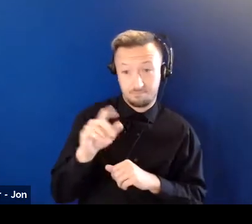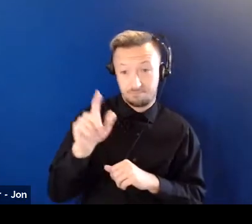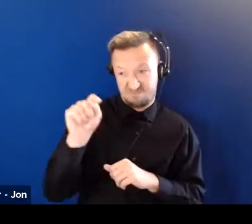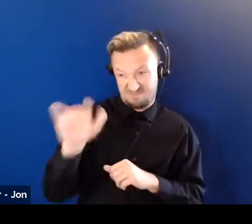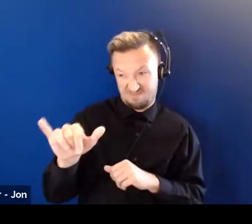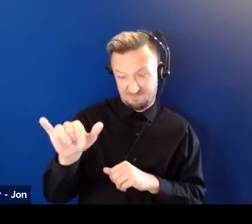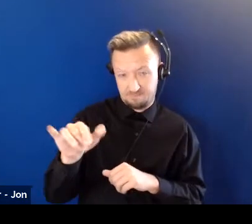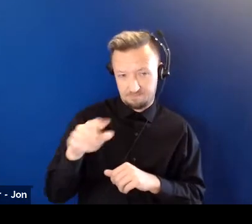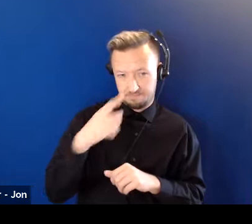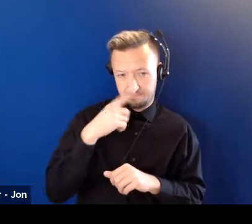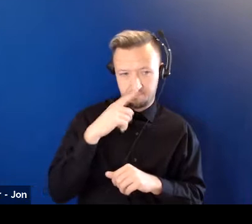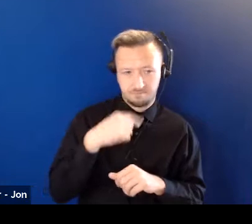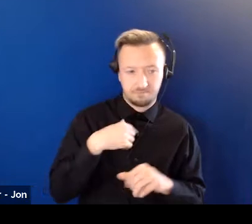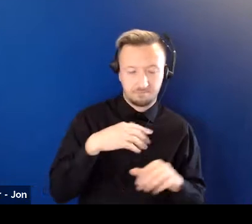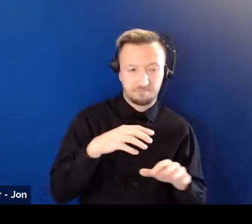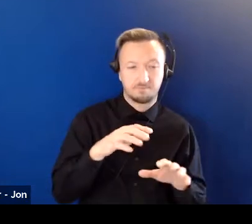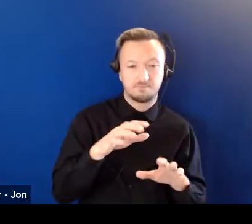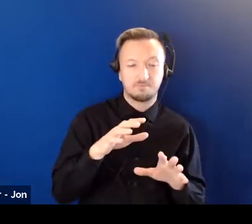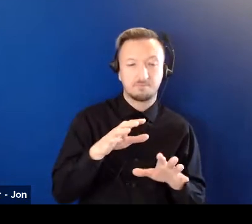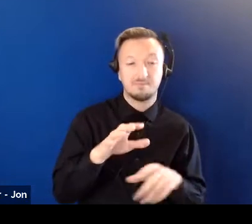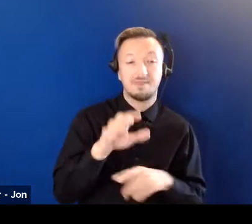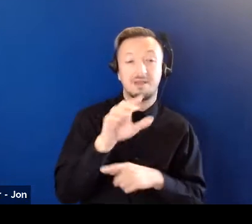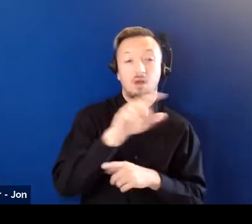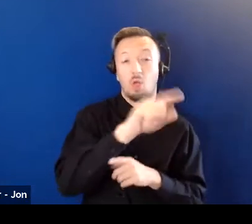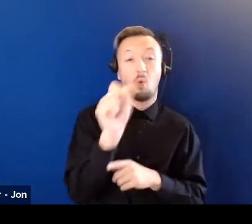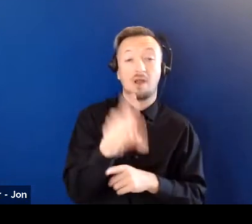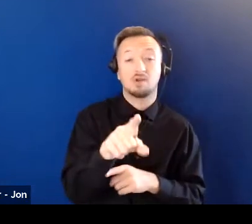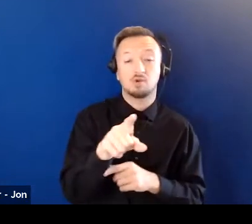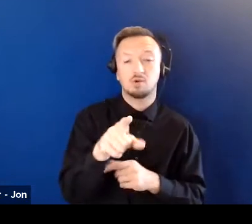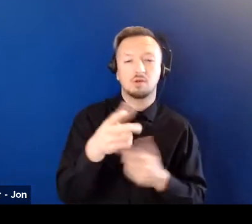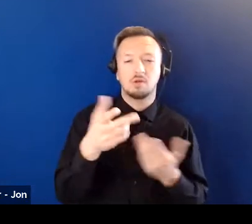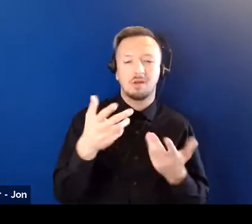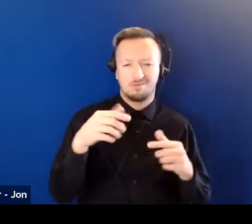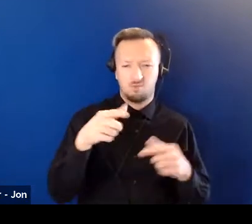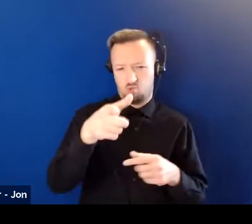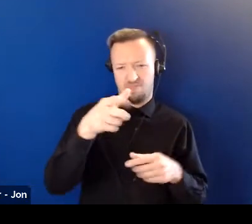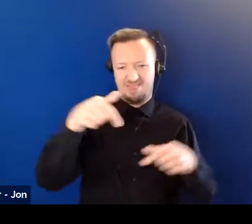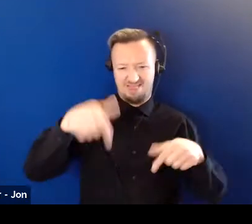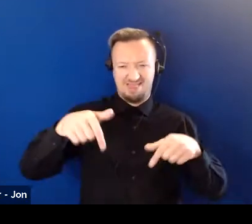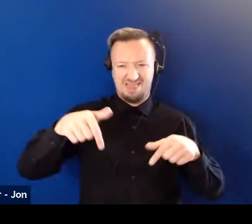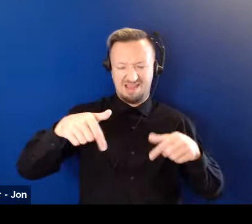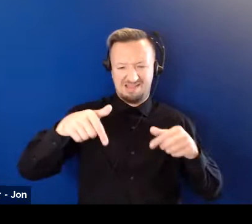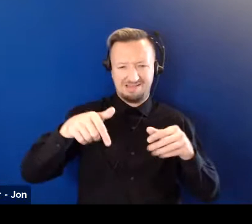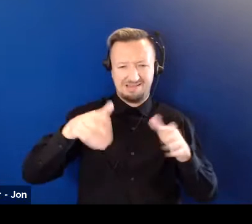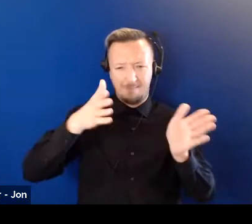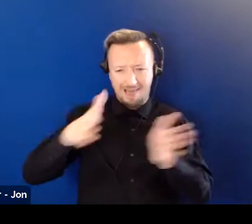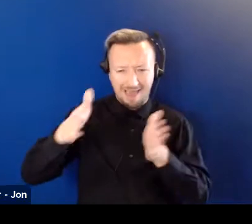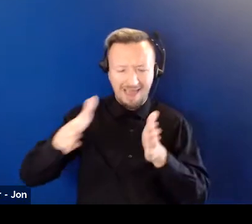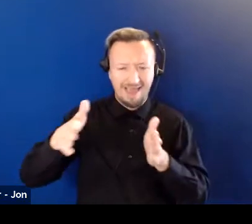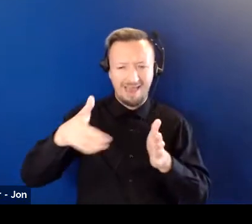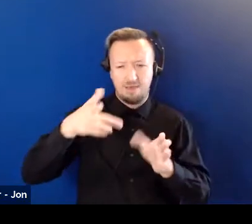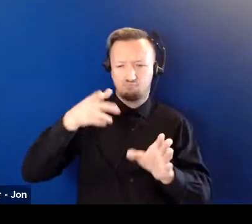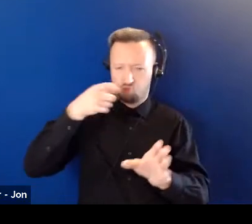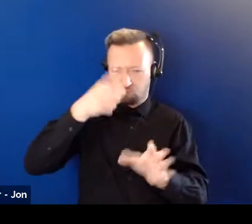just step in here. The question that was presented to the panel is, what's in it for you? Why did you decide to participate in the